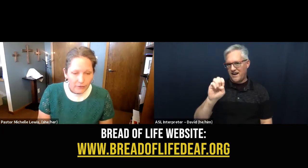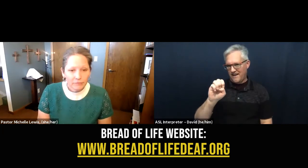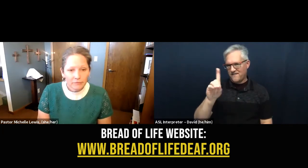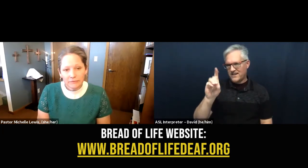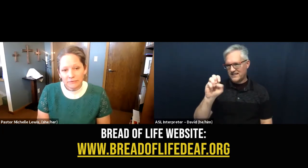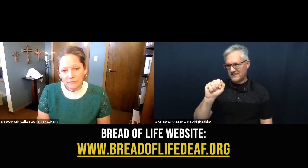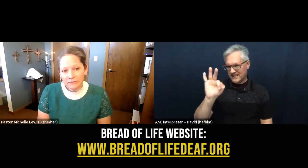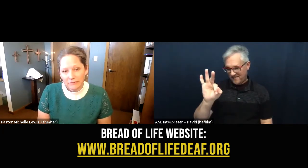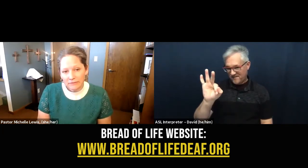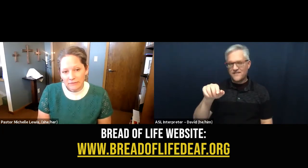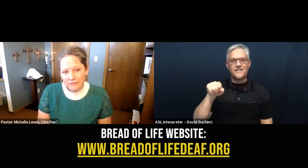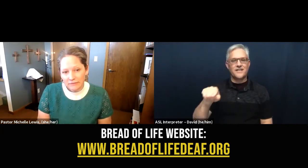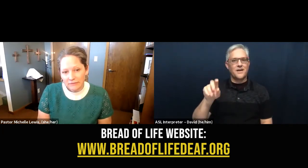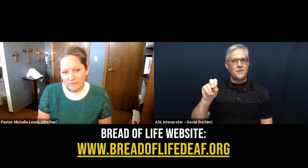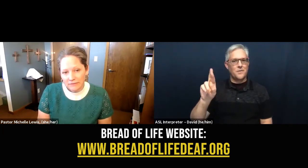www.breadoflifedeaf.org.